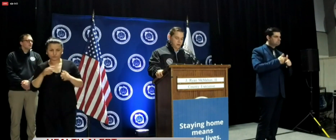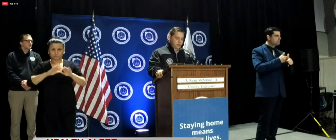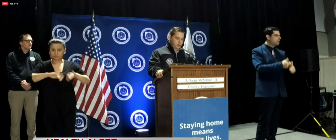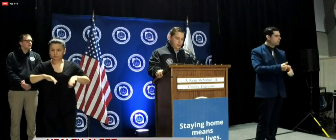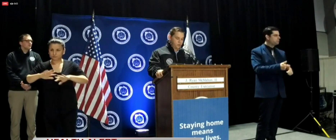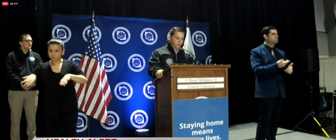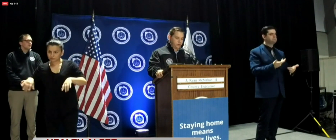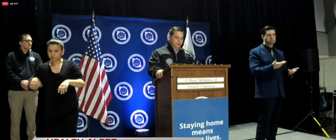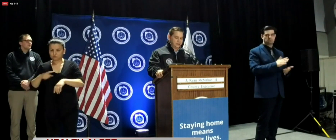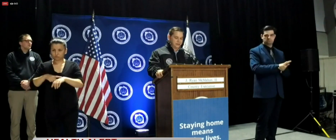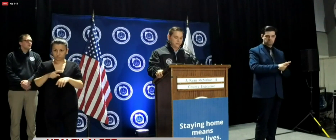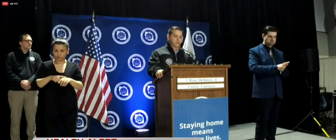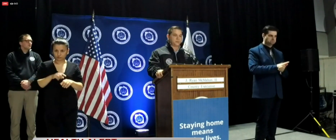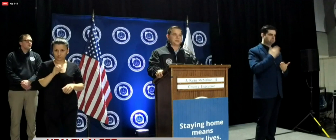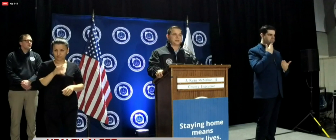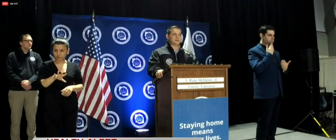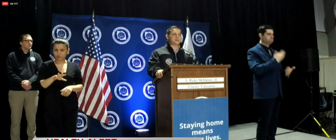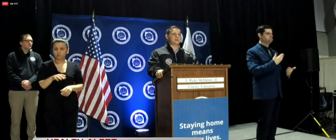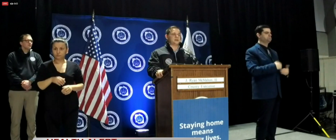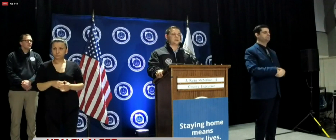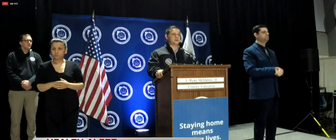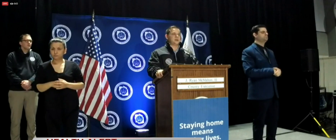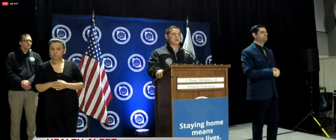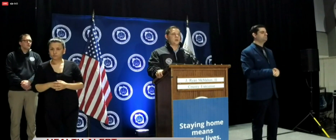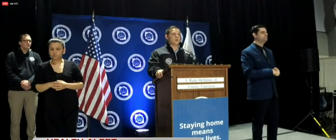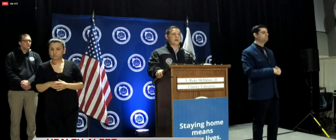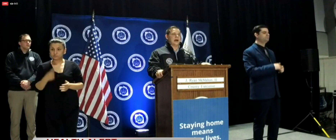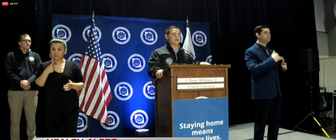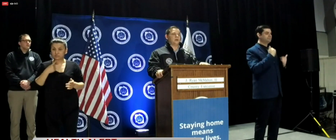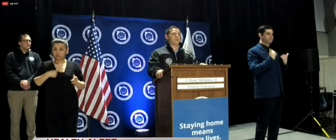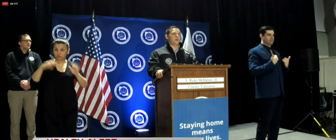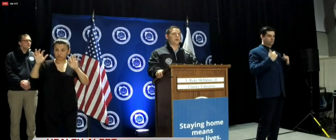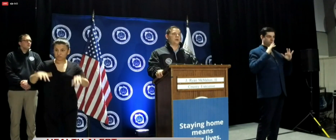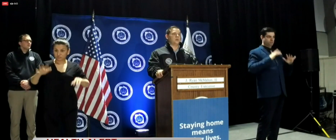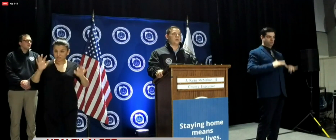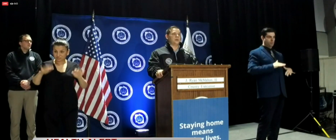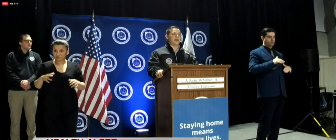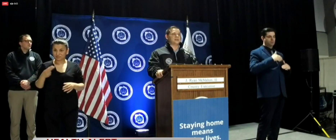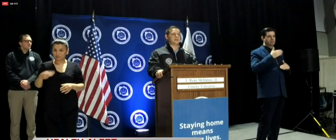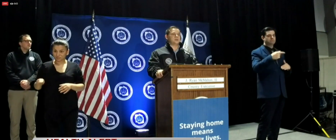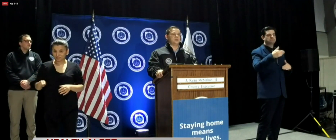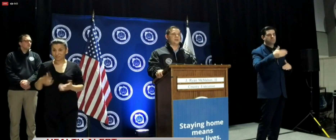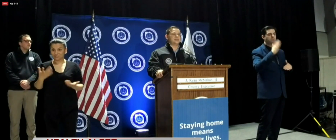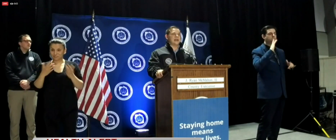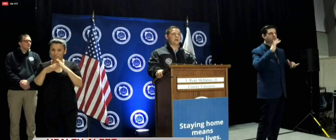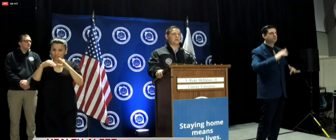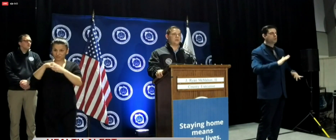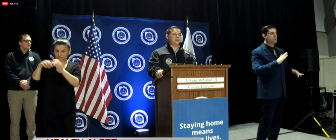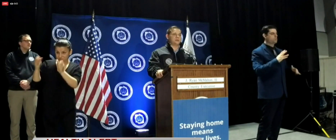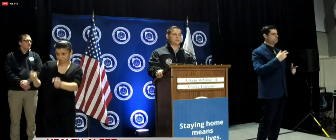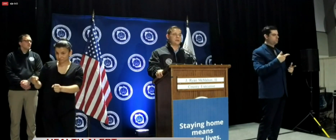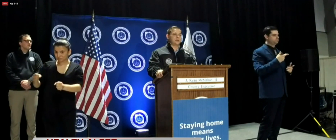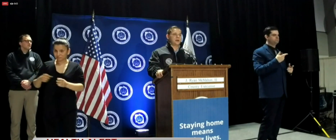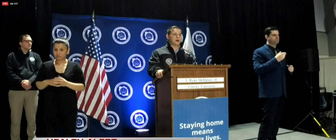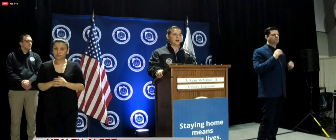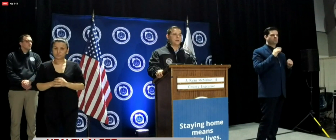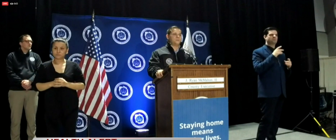well. We really need people to take this seriously. We're now at a point where we ask the community to